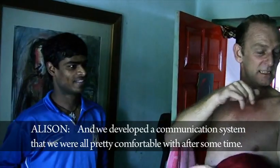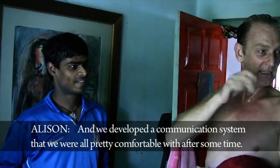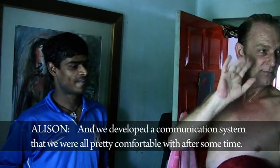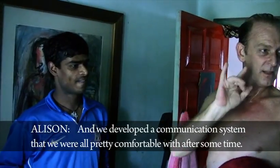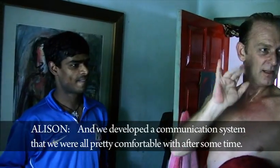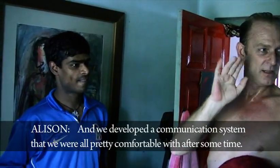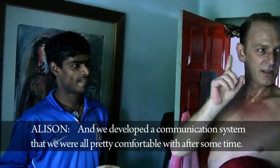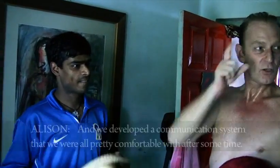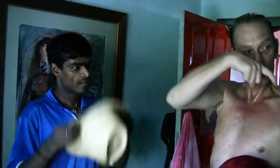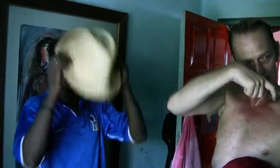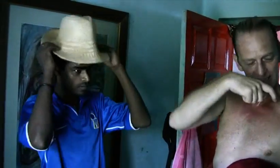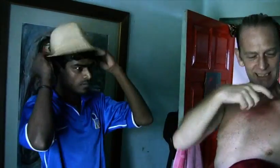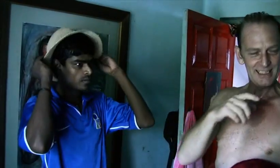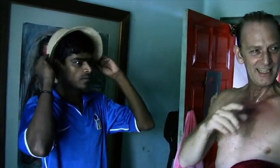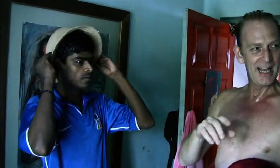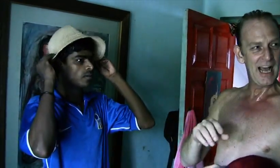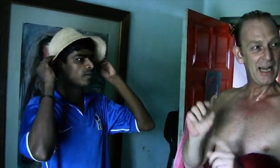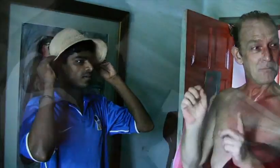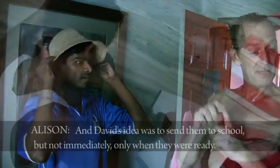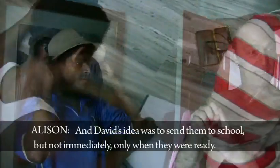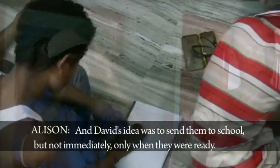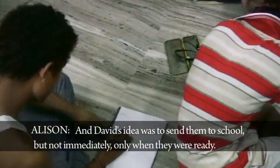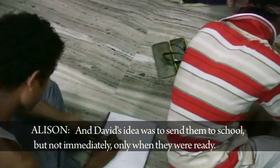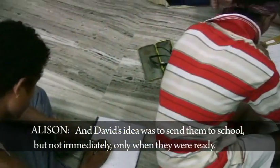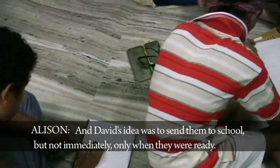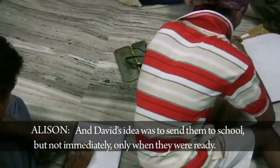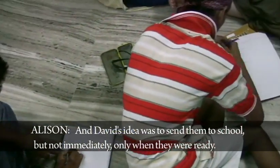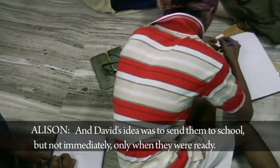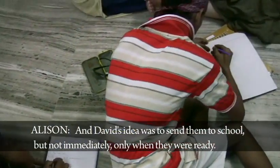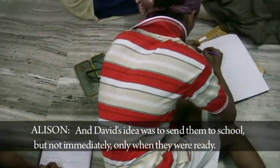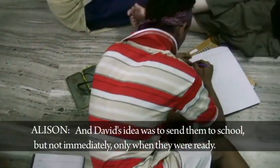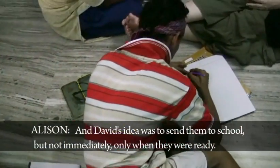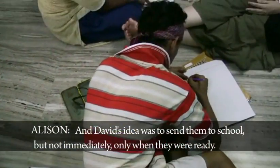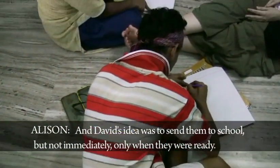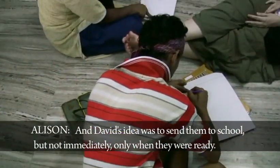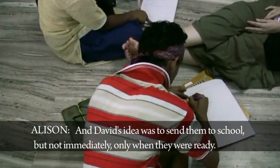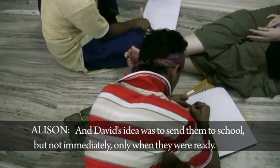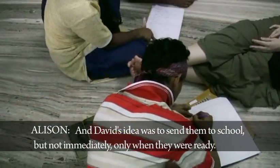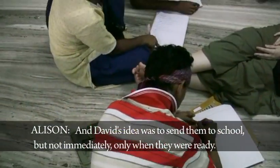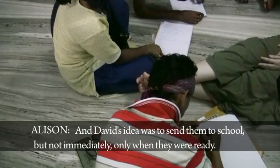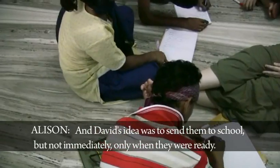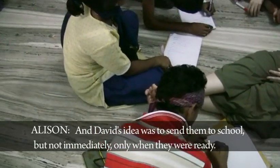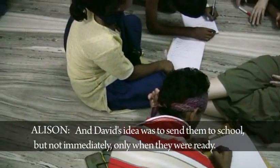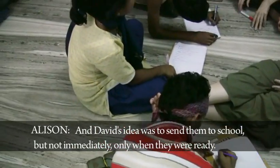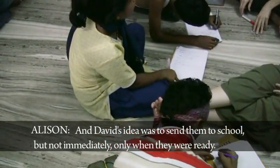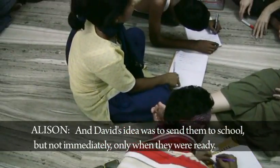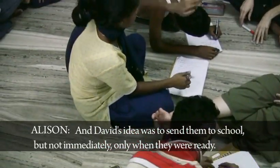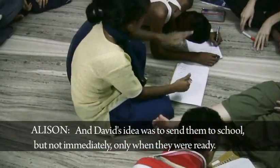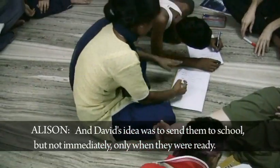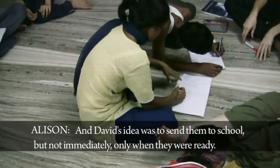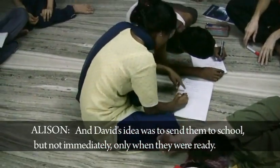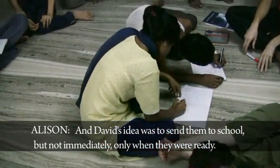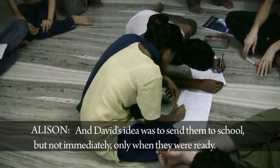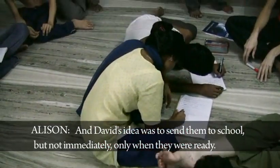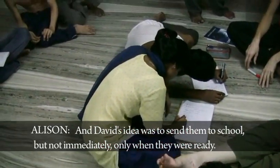some time. And David's idea was to send them to school, but not immediately, only when they were